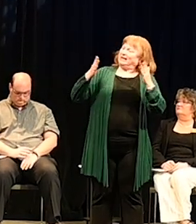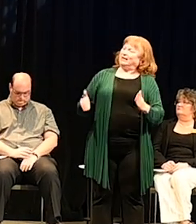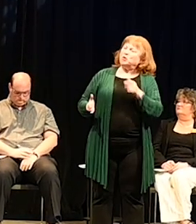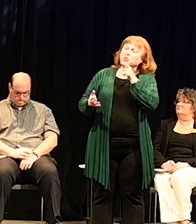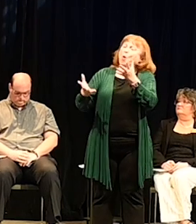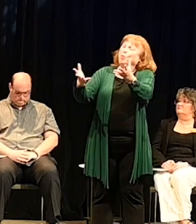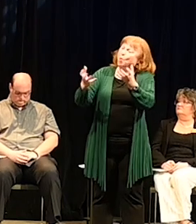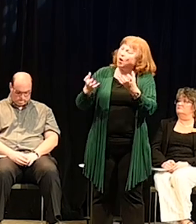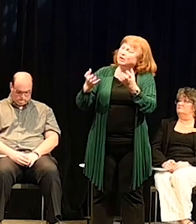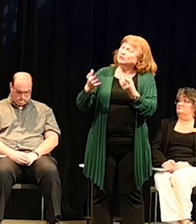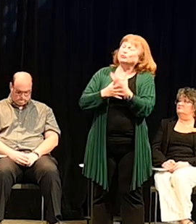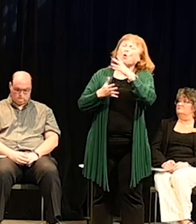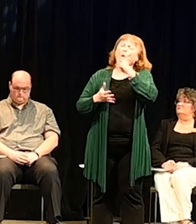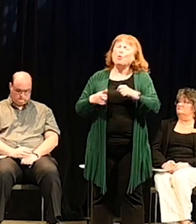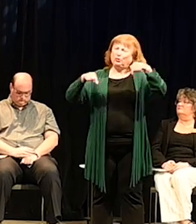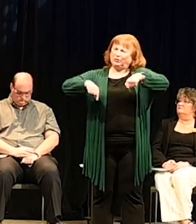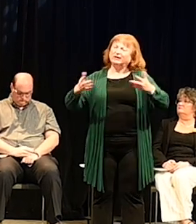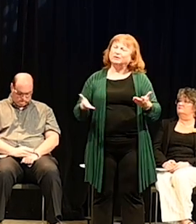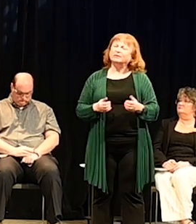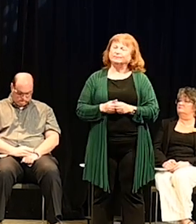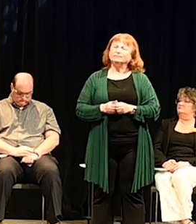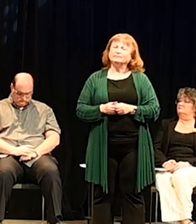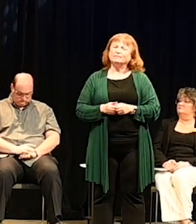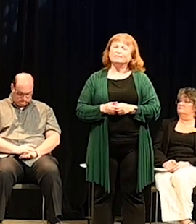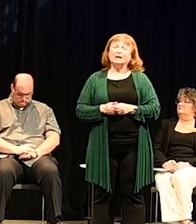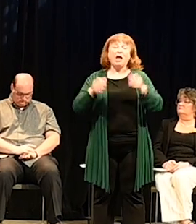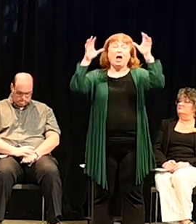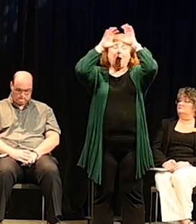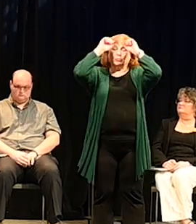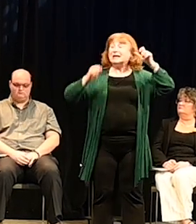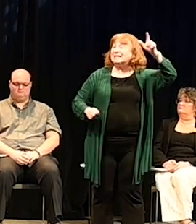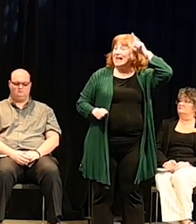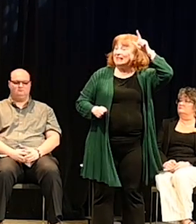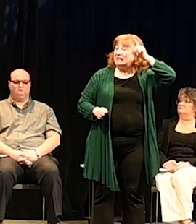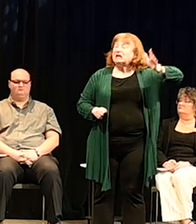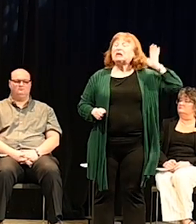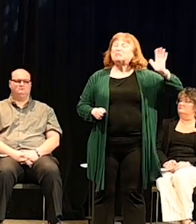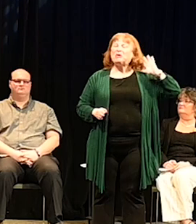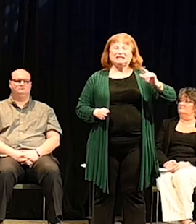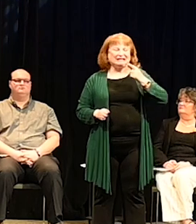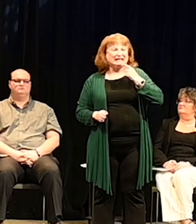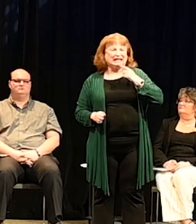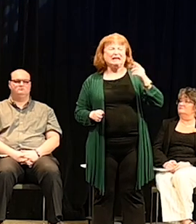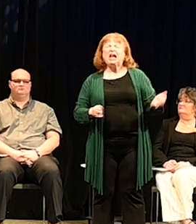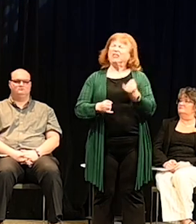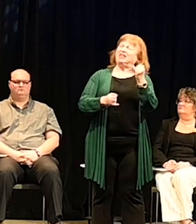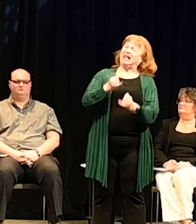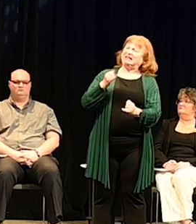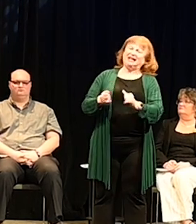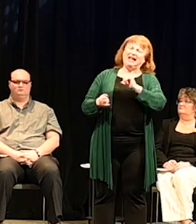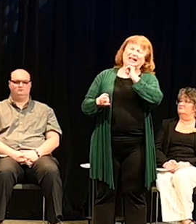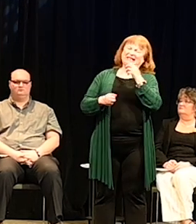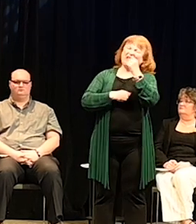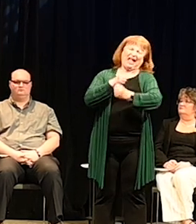who want to grow older here. And President Lincoln once said, in the end, it's not